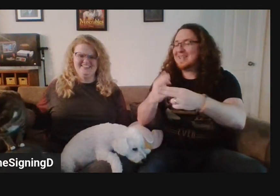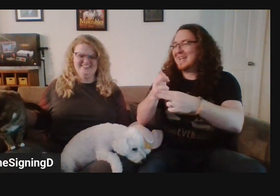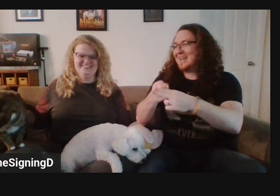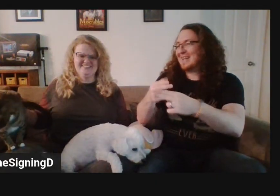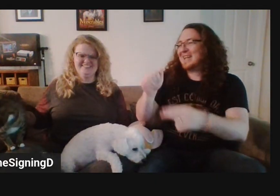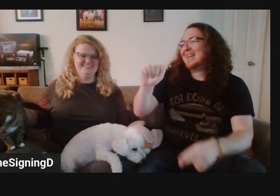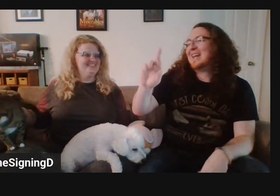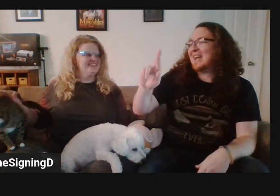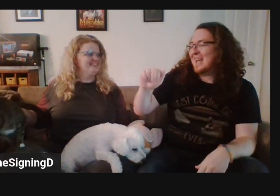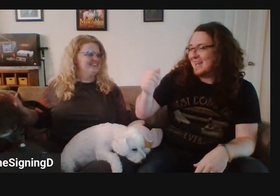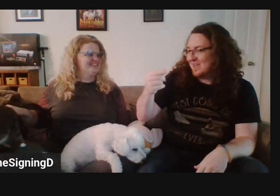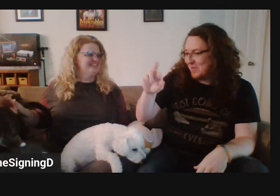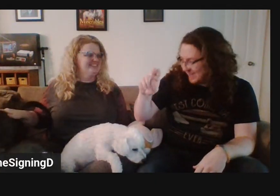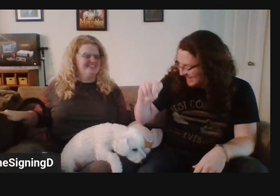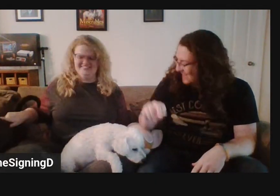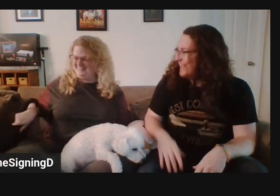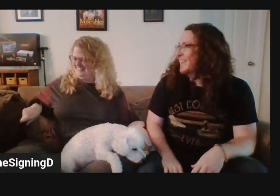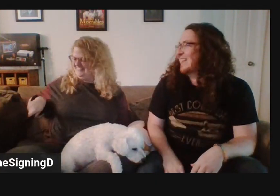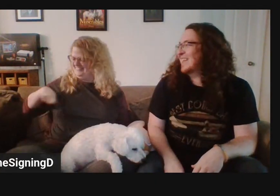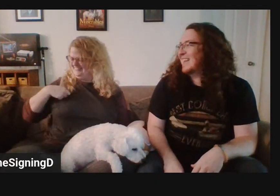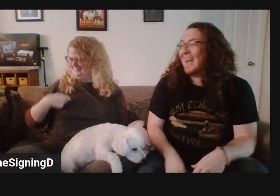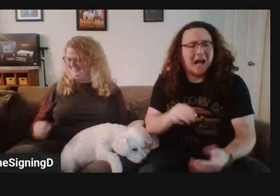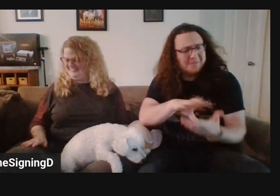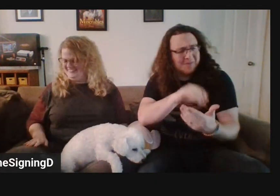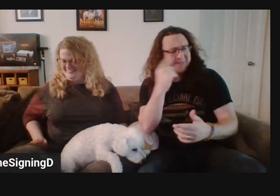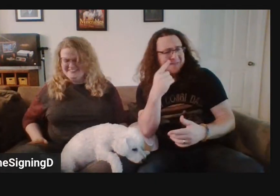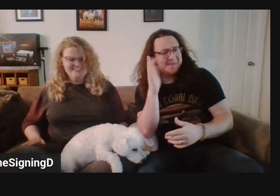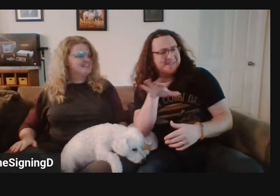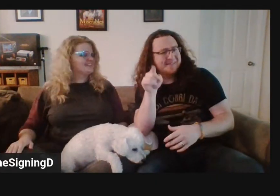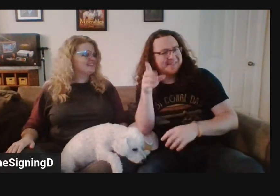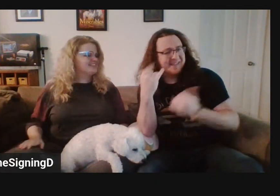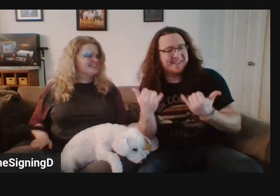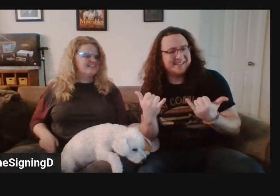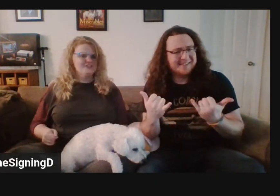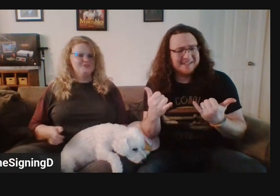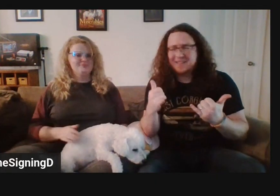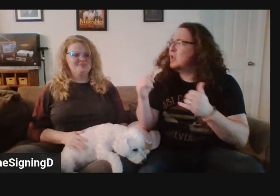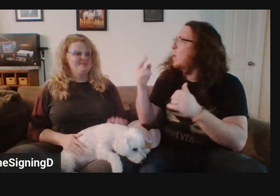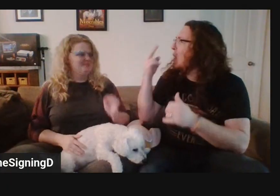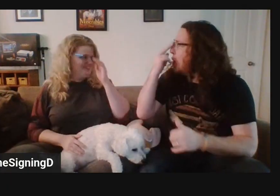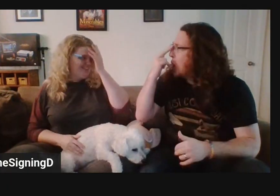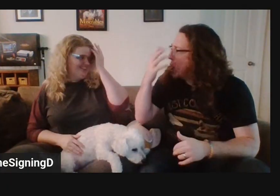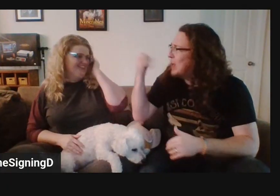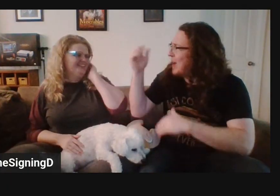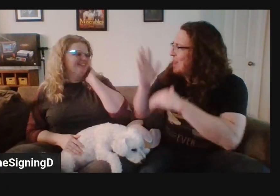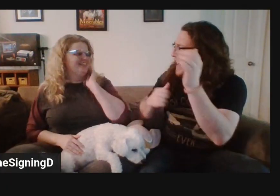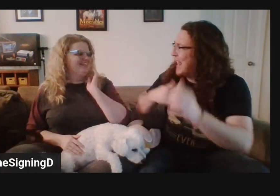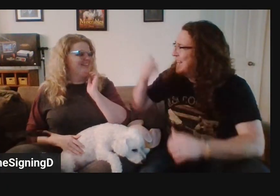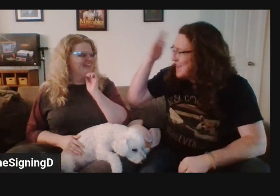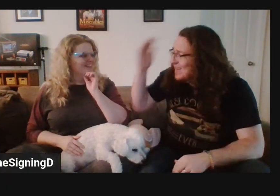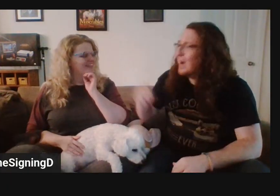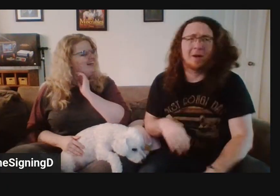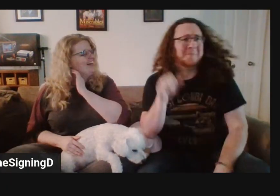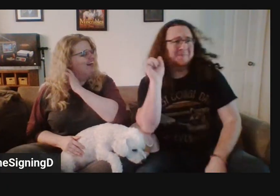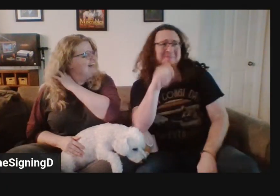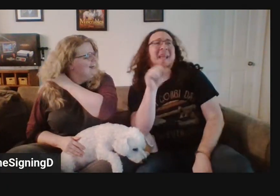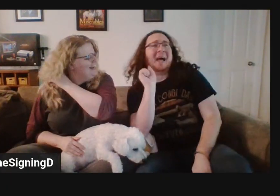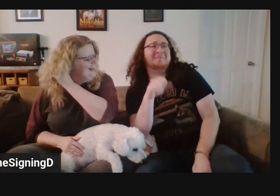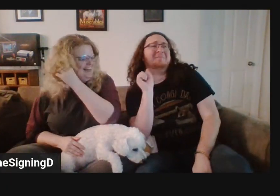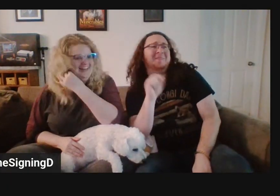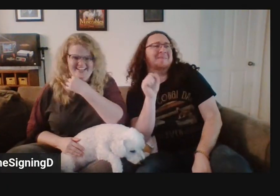was Aragorn. I didn't know that. Yes. I learned something about you today. That's right. You're even nerdier than I knew. Oh, yeah. Way nerdier.